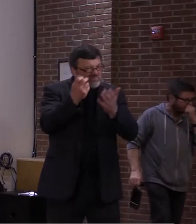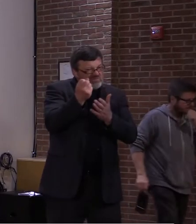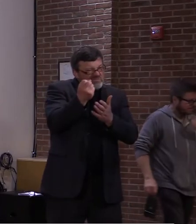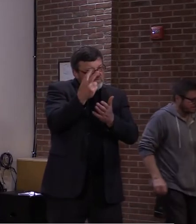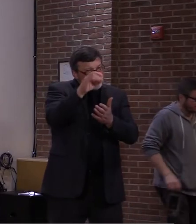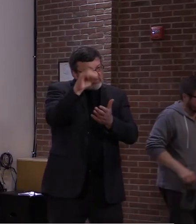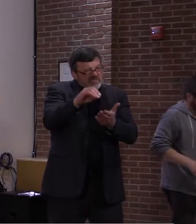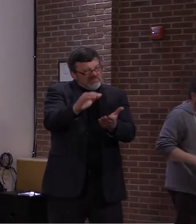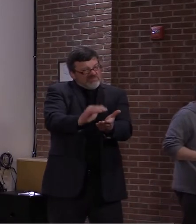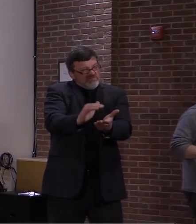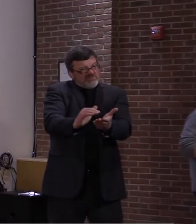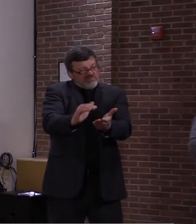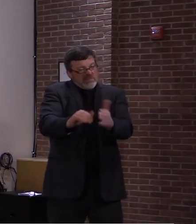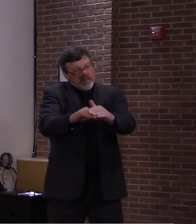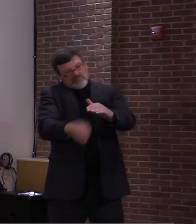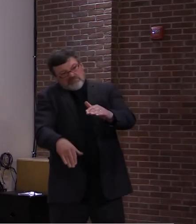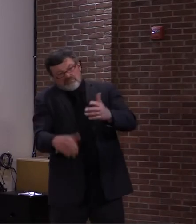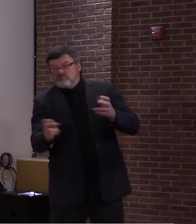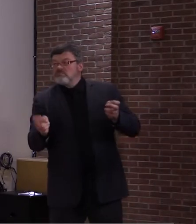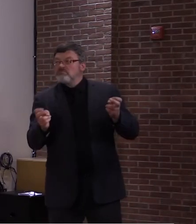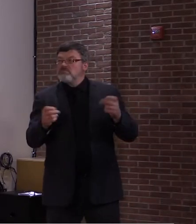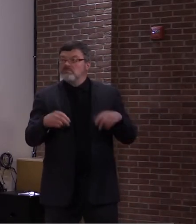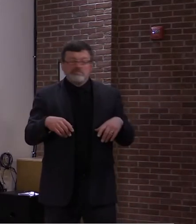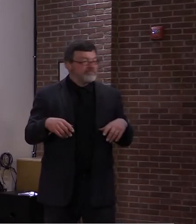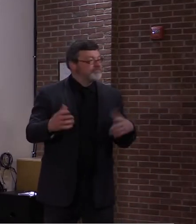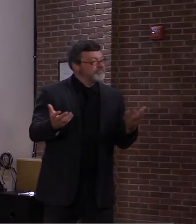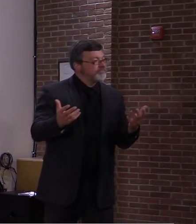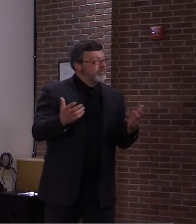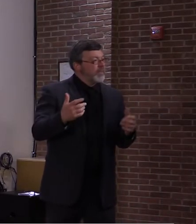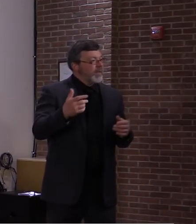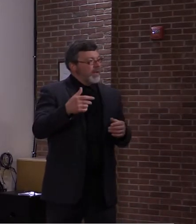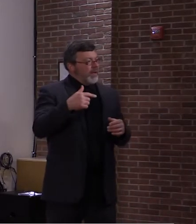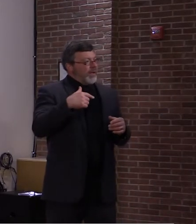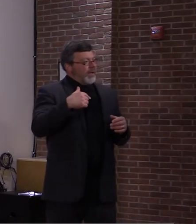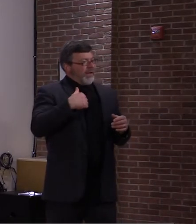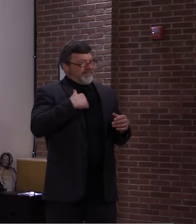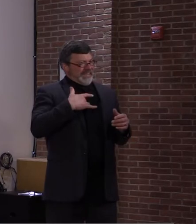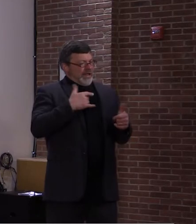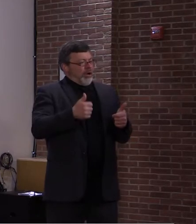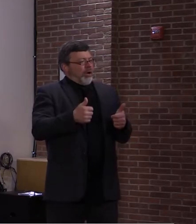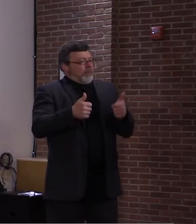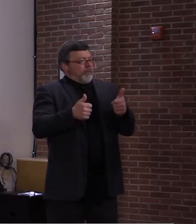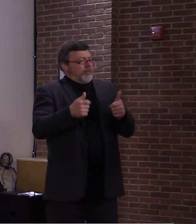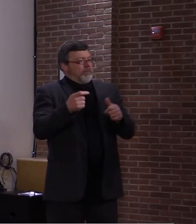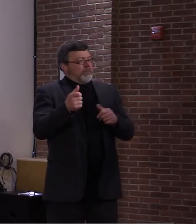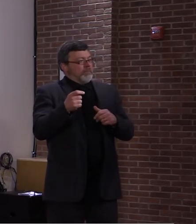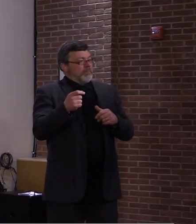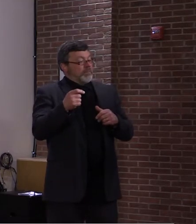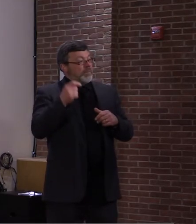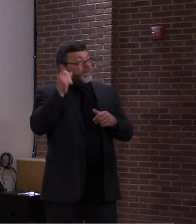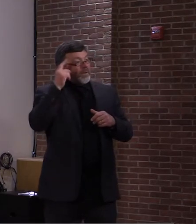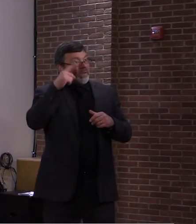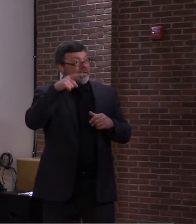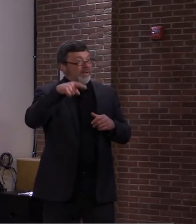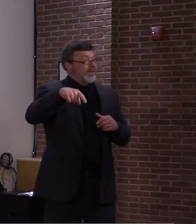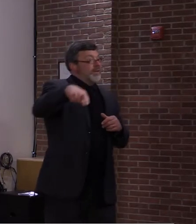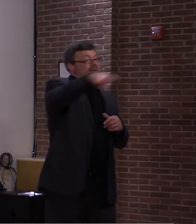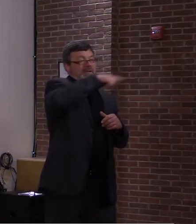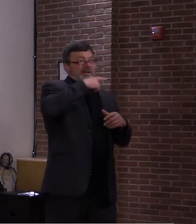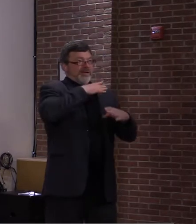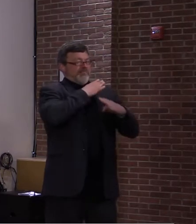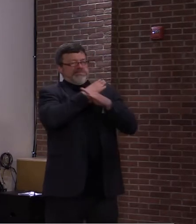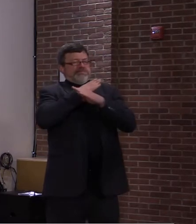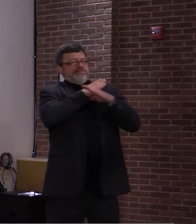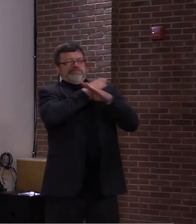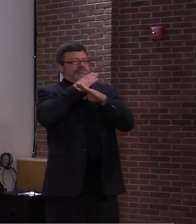increased a little bit. But again, if you're immune to Omicron, the likelihood of getting one of the subvariants of Omicron is